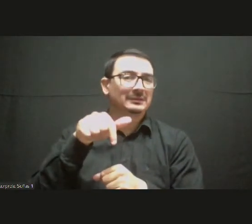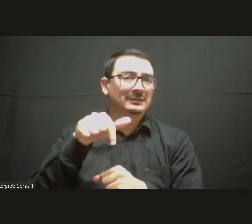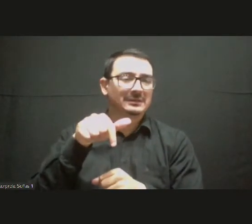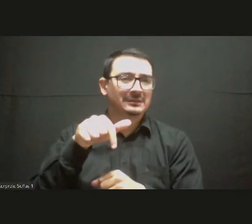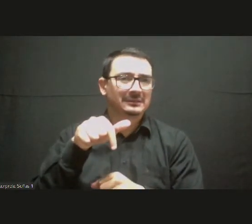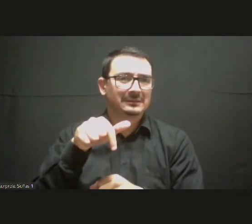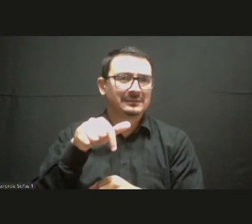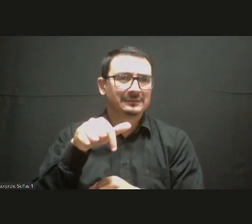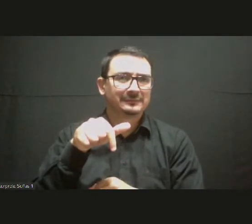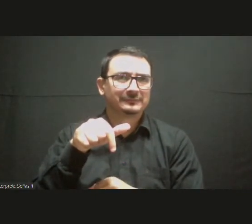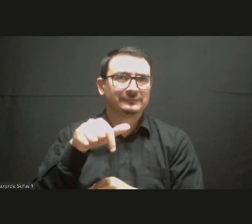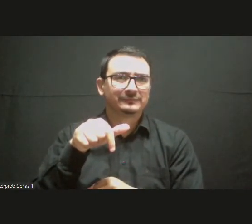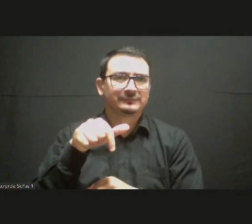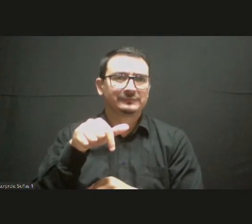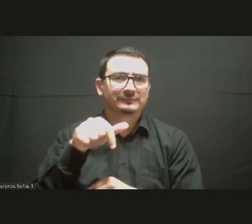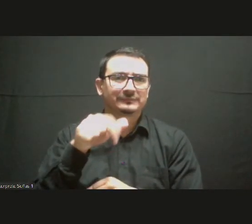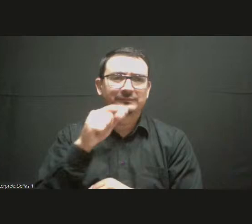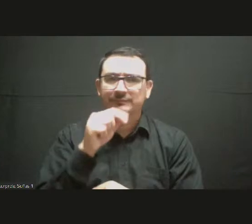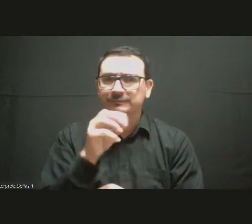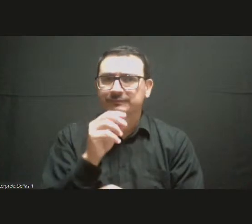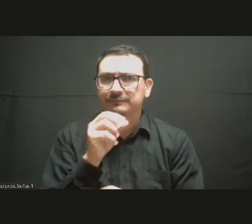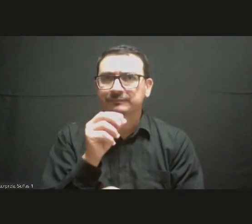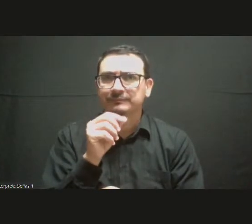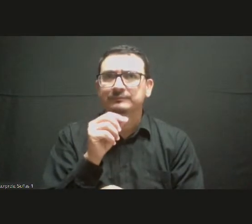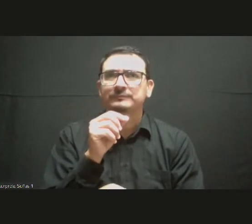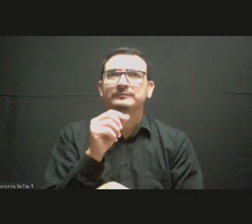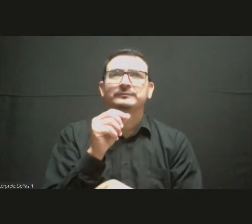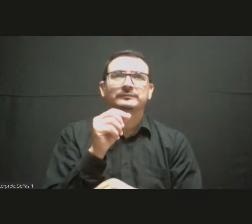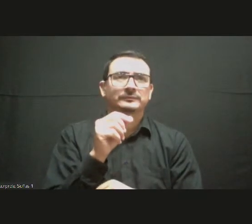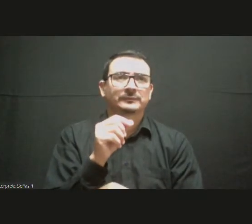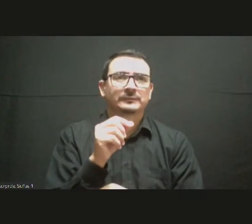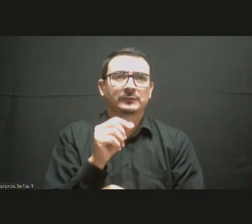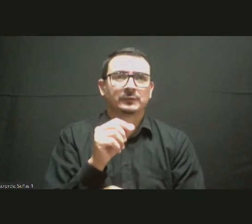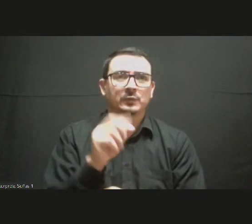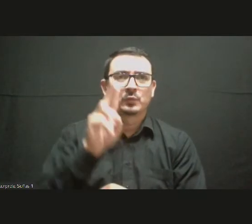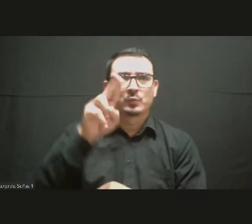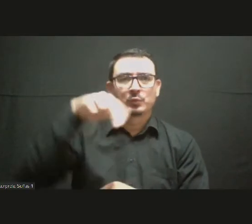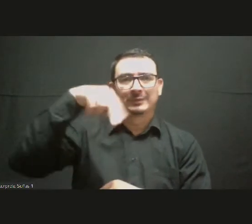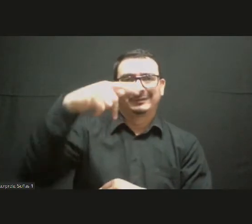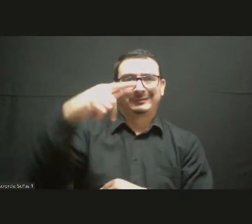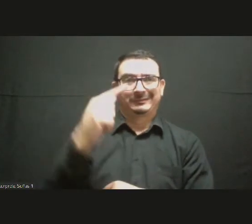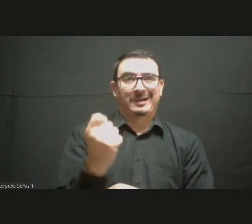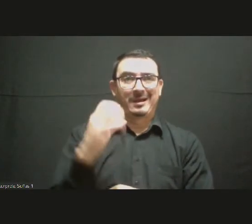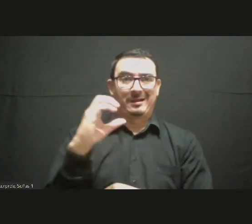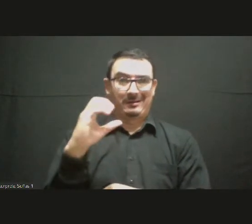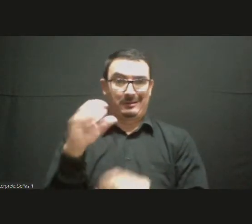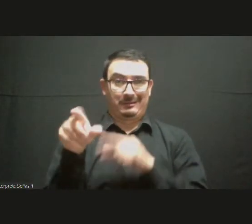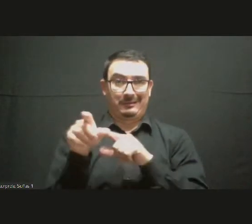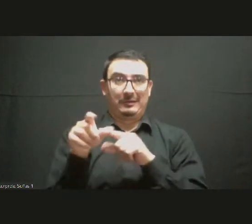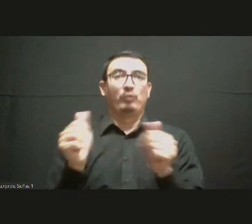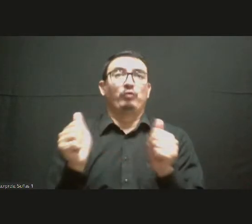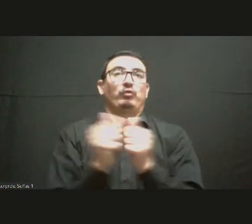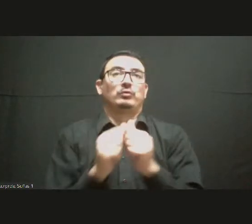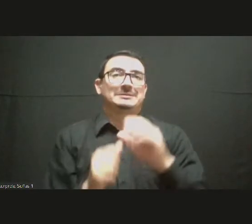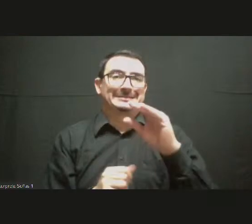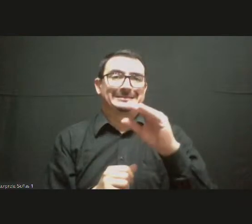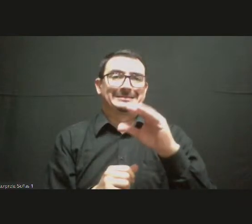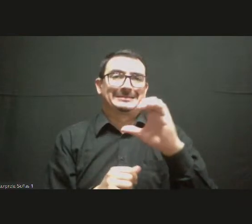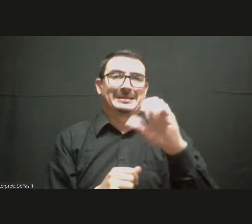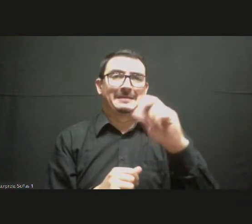sessions. And of course, also the other partner like the CAS Foundation, ALIS, and other partners that are part of